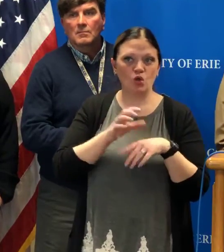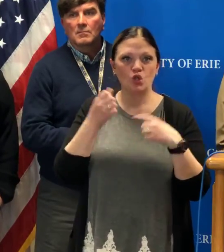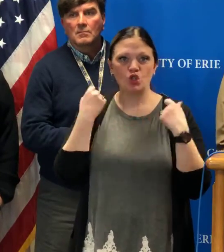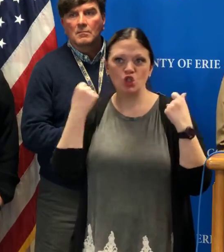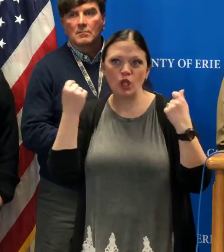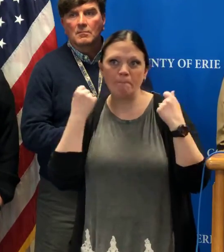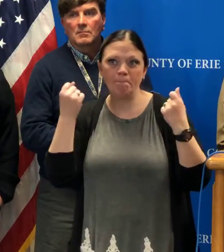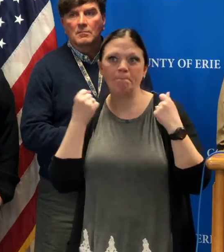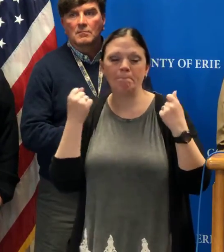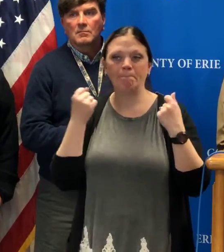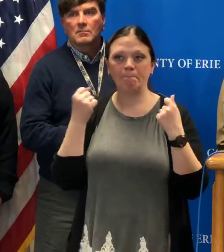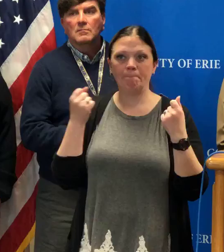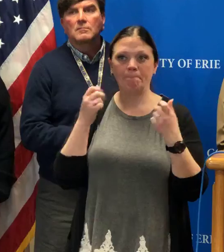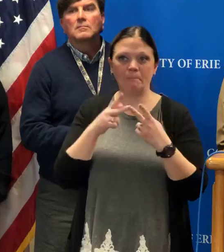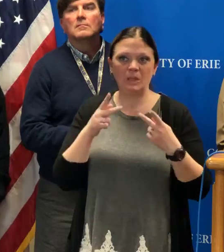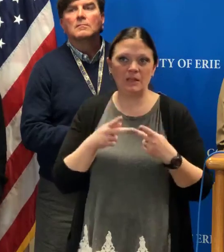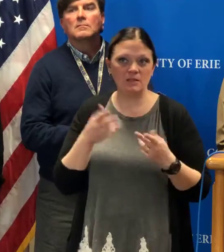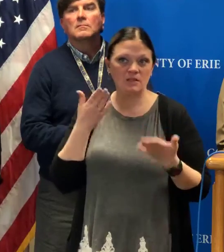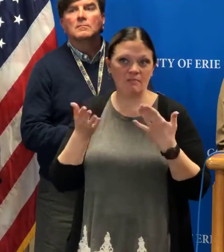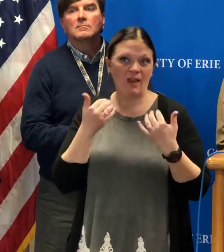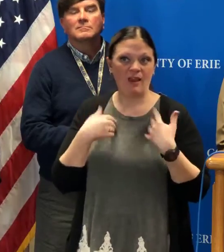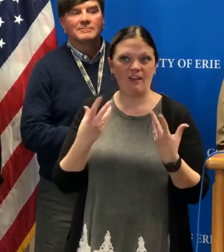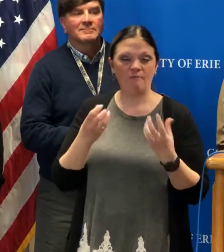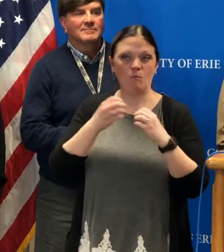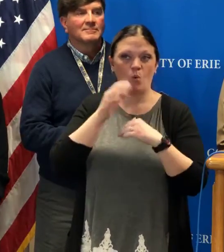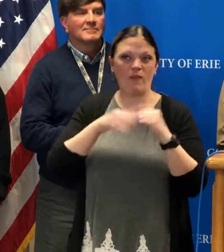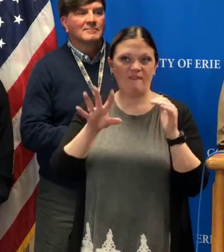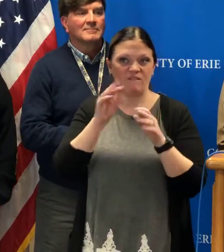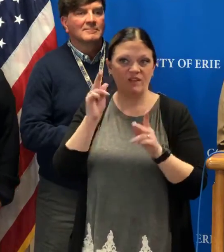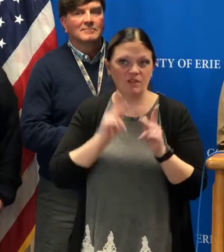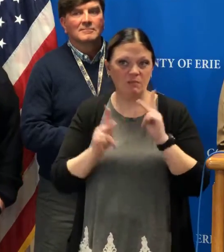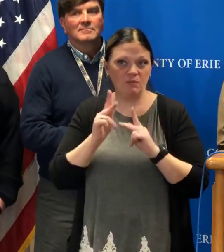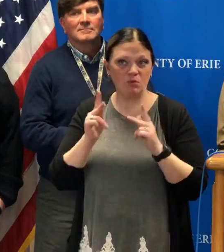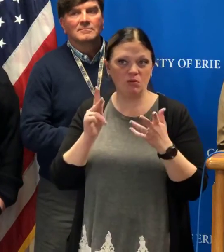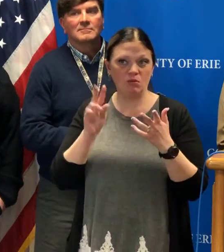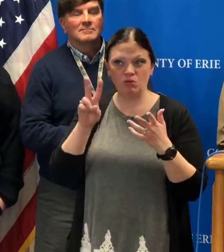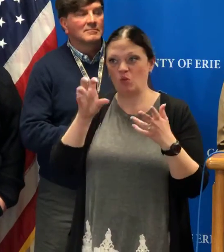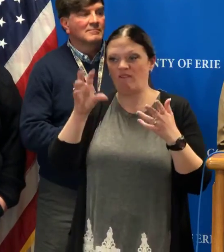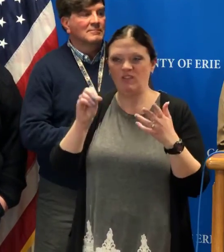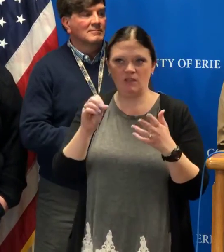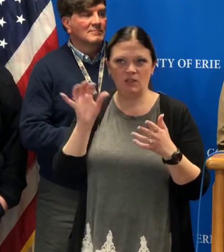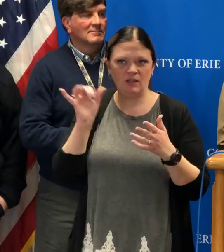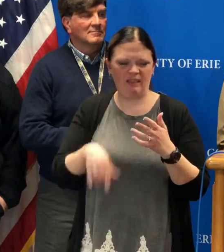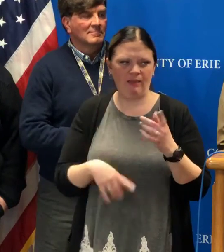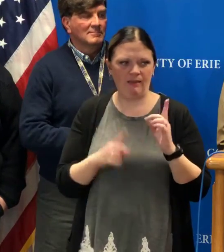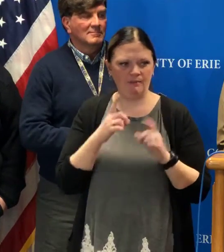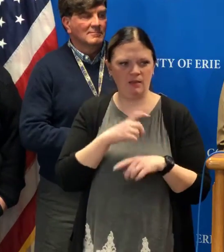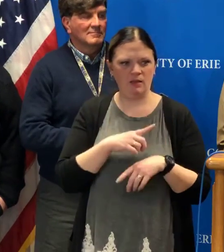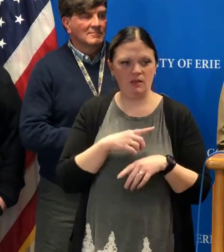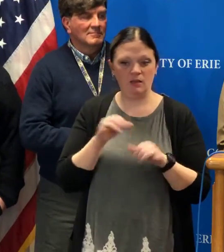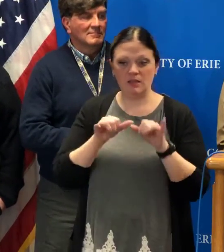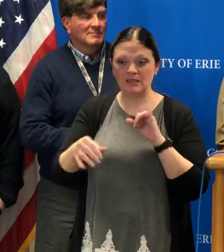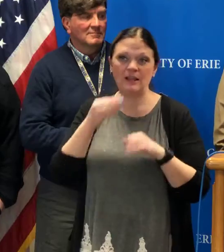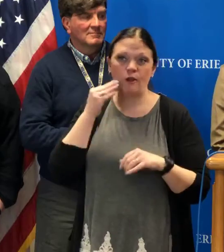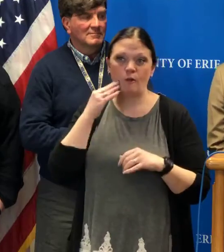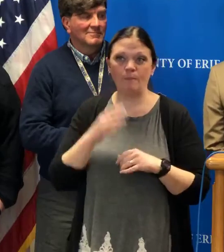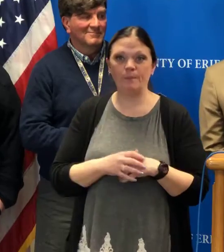gyms, places like that may have more than 50 people, 250 people, things like that? Stay at home.